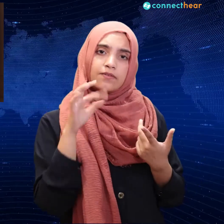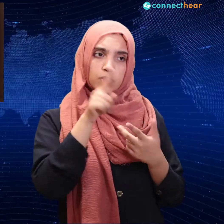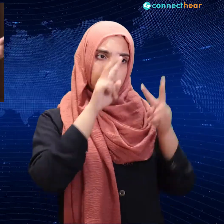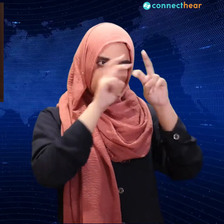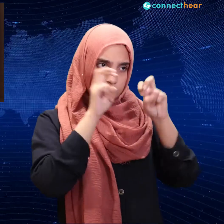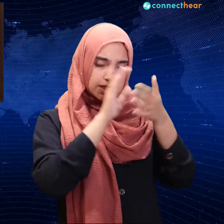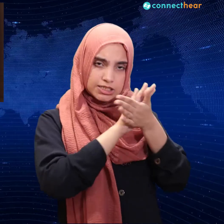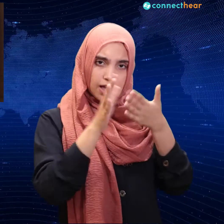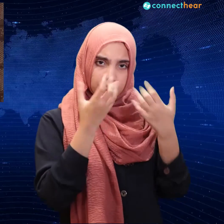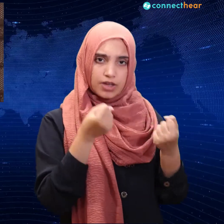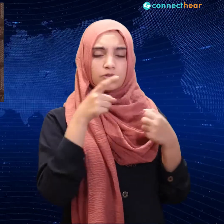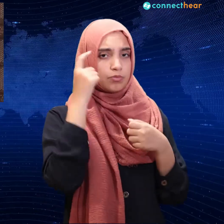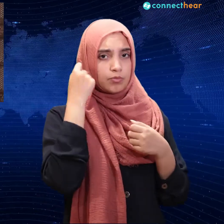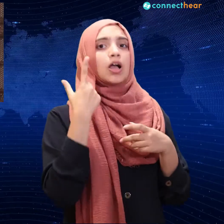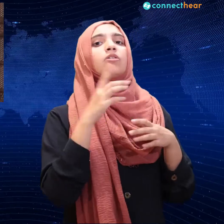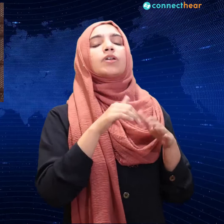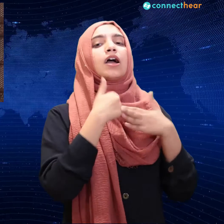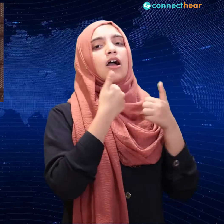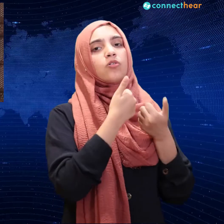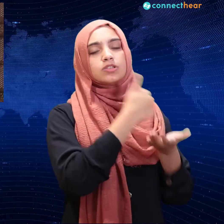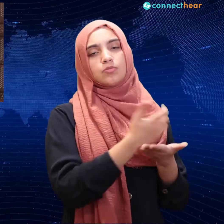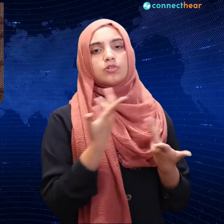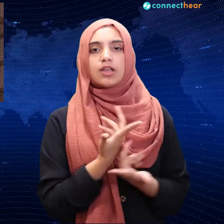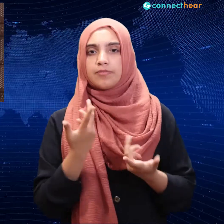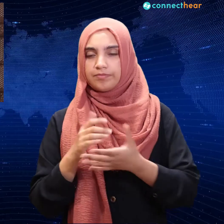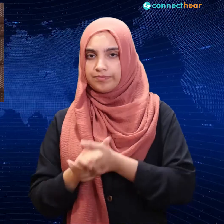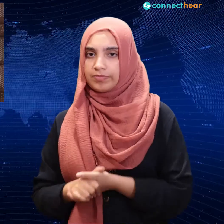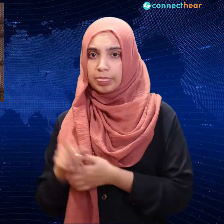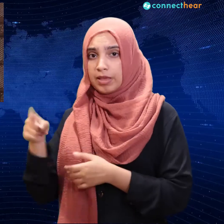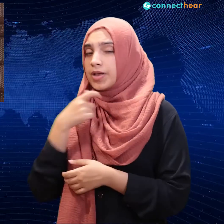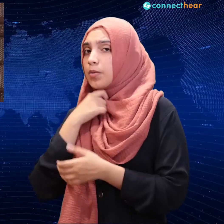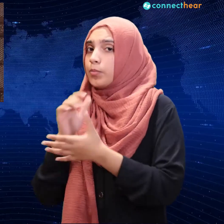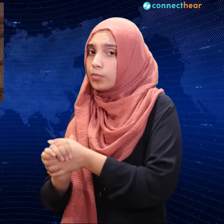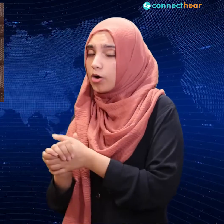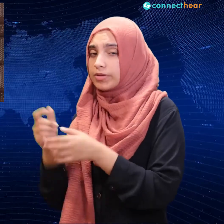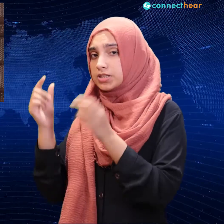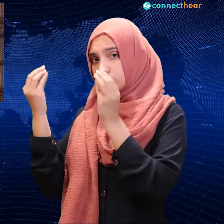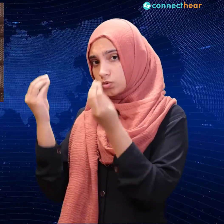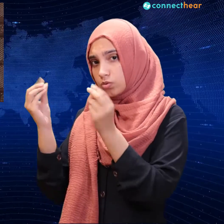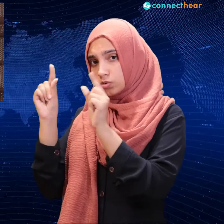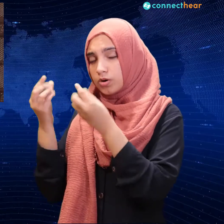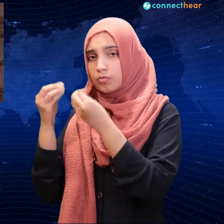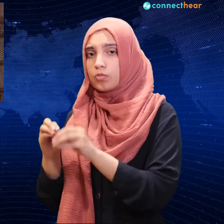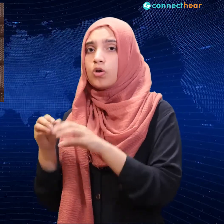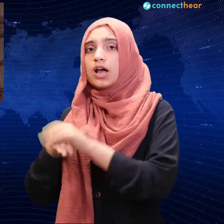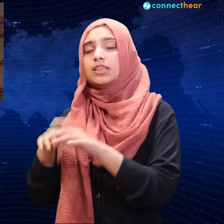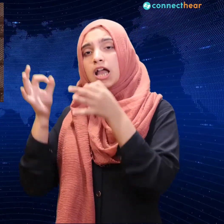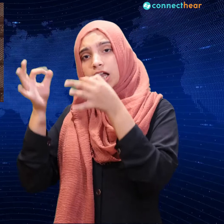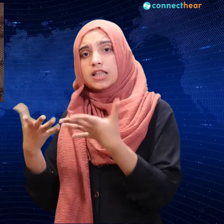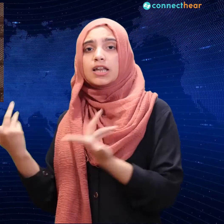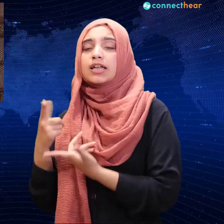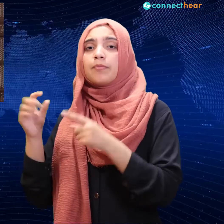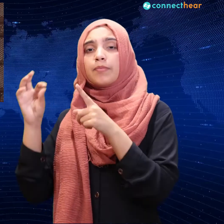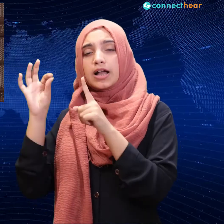US failed and the Taliban succeeded. I promised to ask you about the risks to Pakistan's national